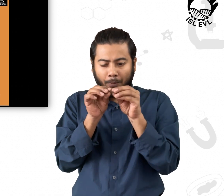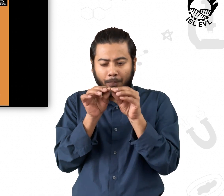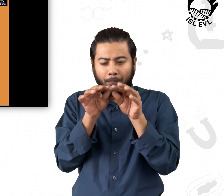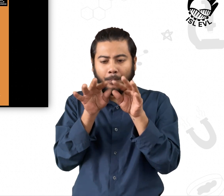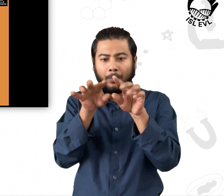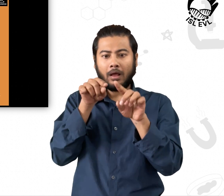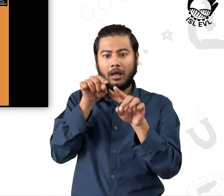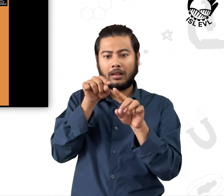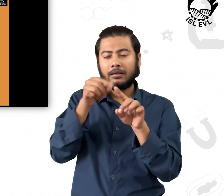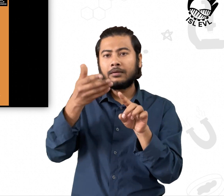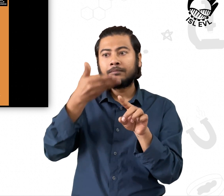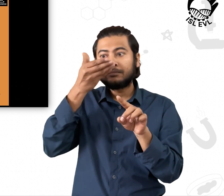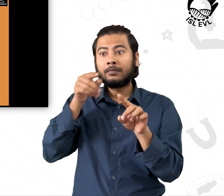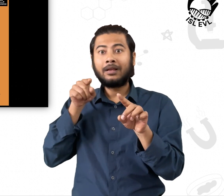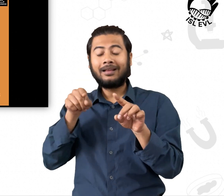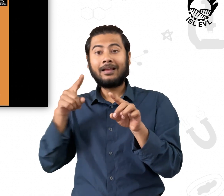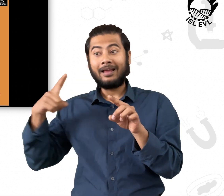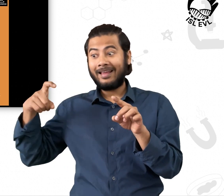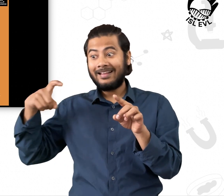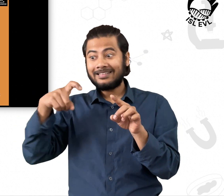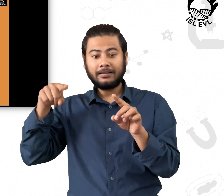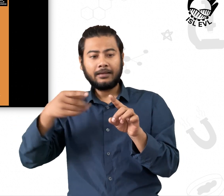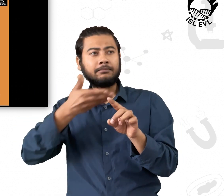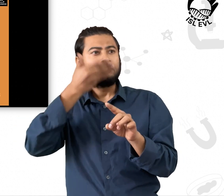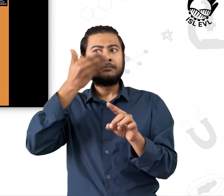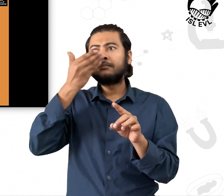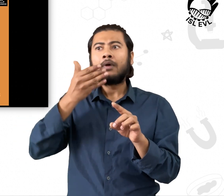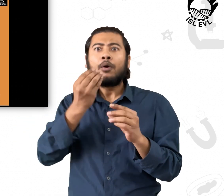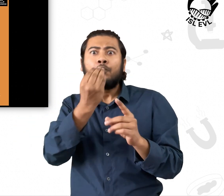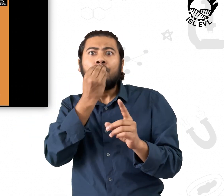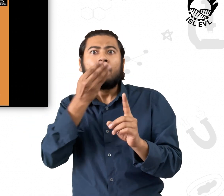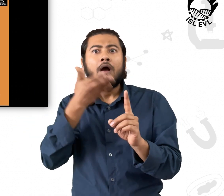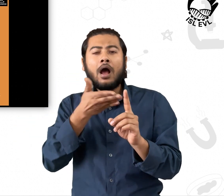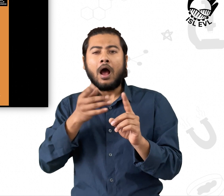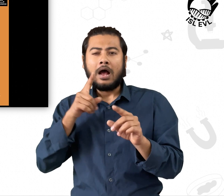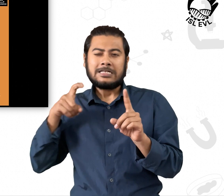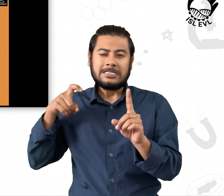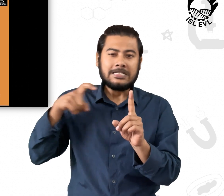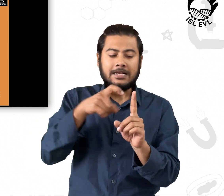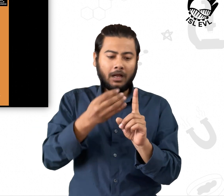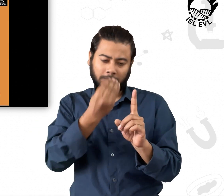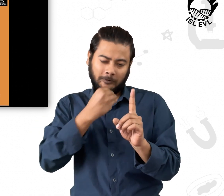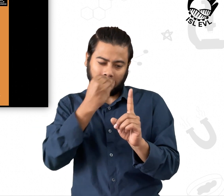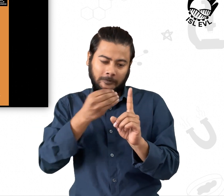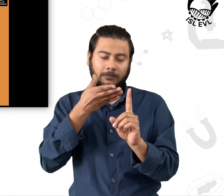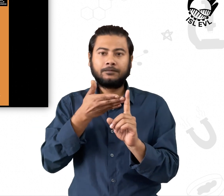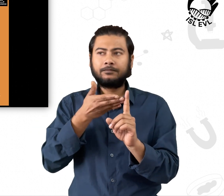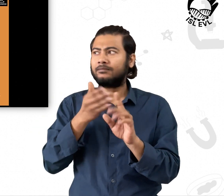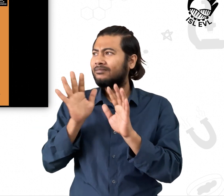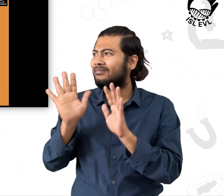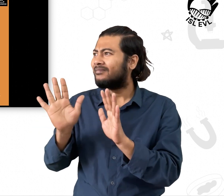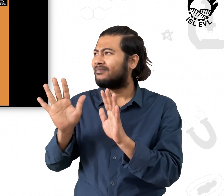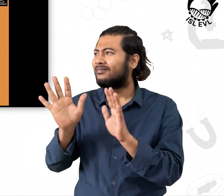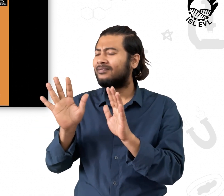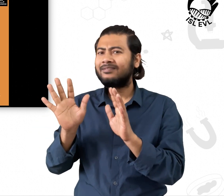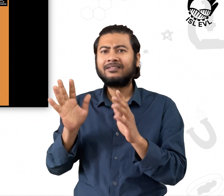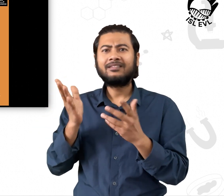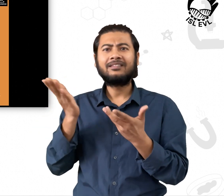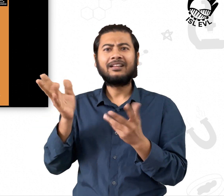food and comes to feast on those bacterial spores. Wait, you said springtails are like vehicles for the bacteria to